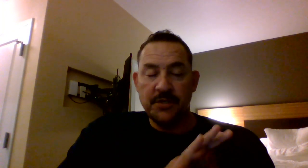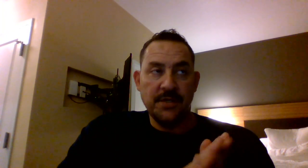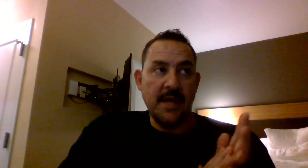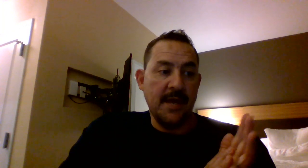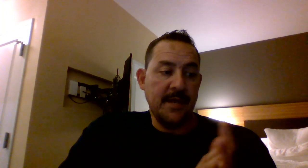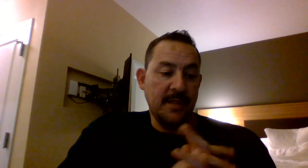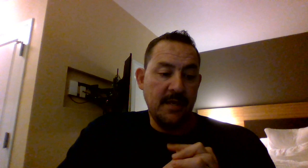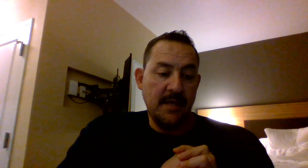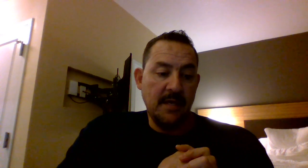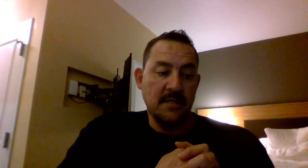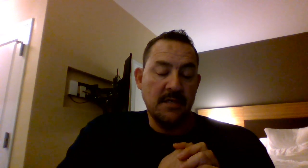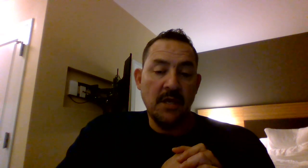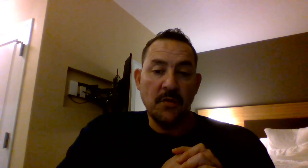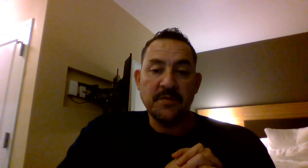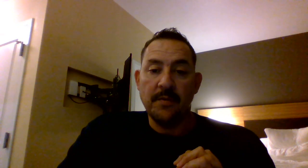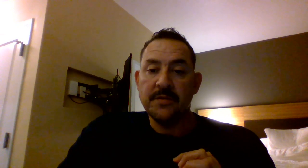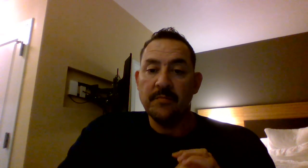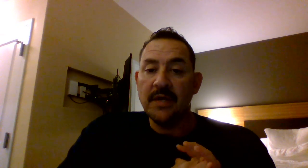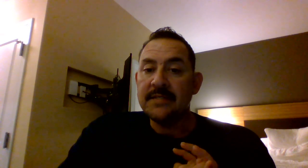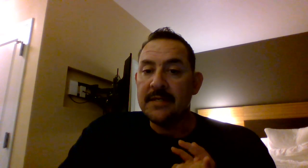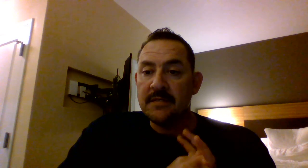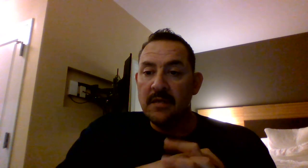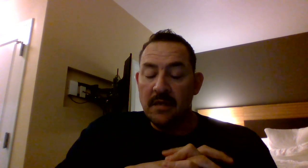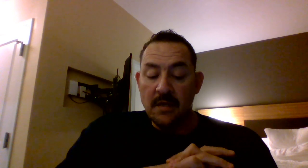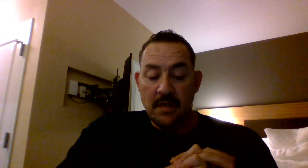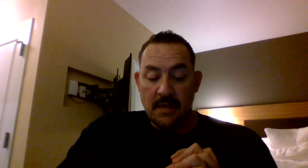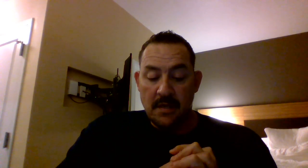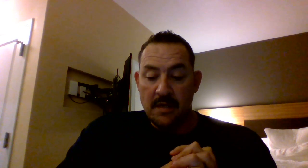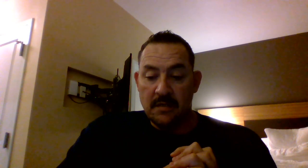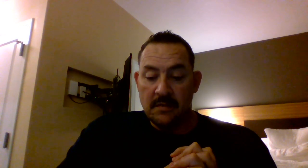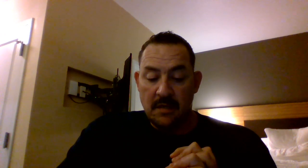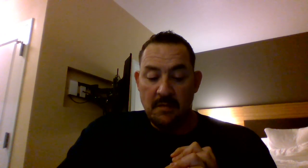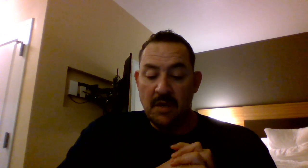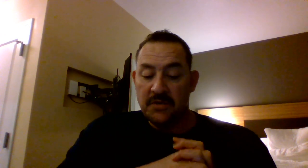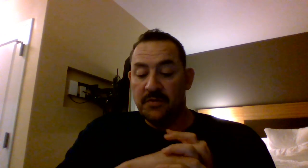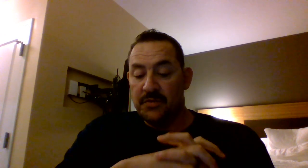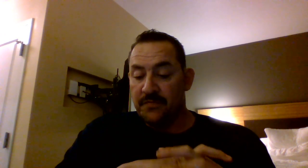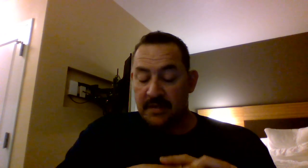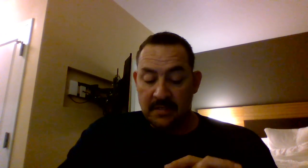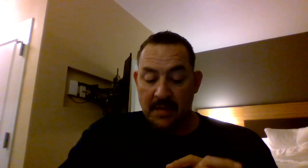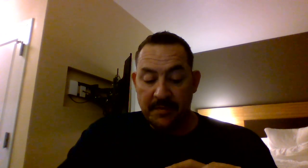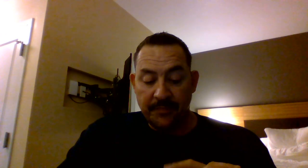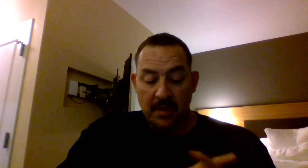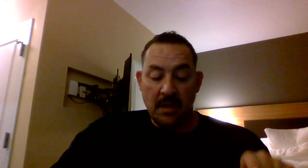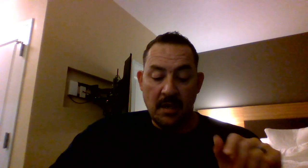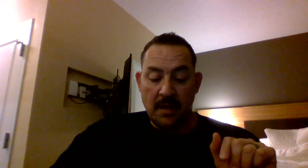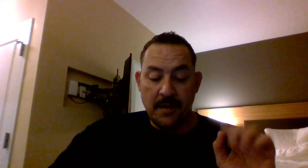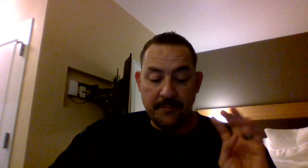fermentation and the cellular respiration process in Module 2 for the assignment.